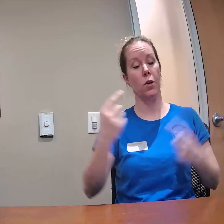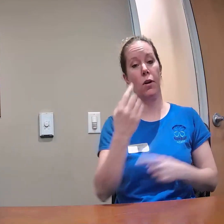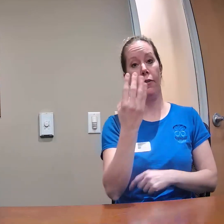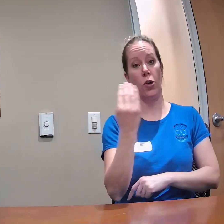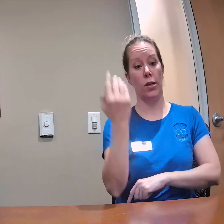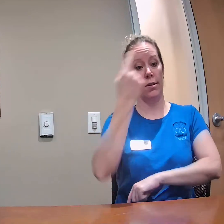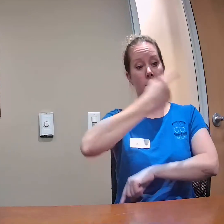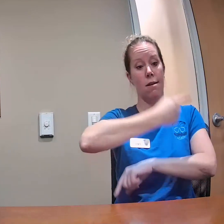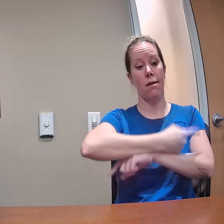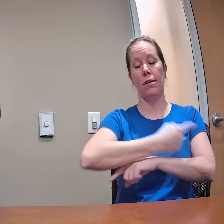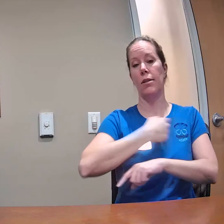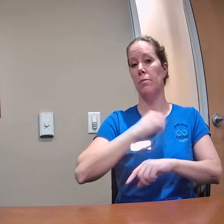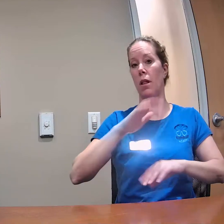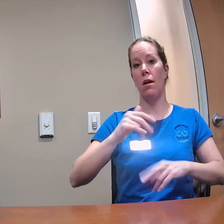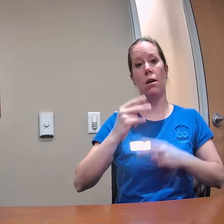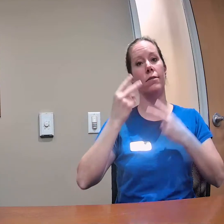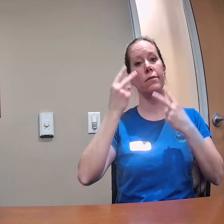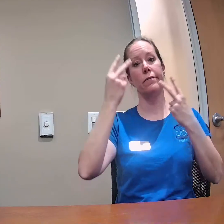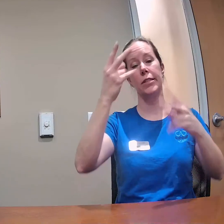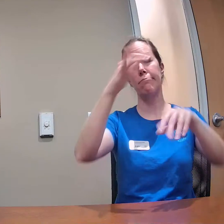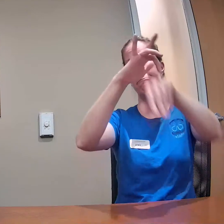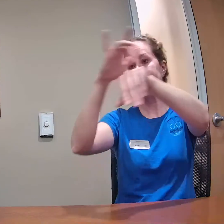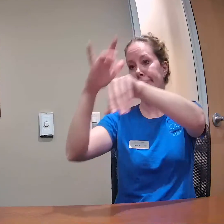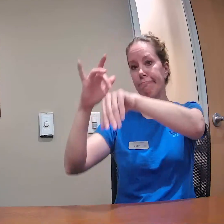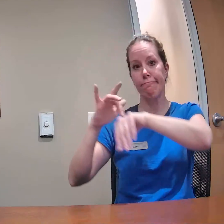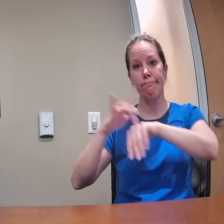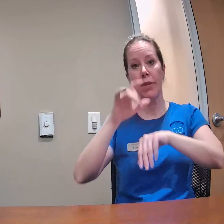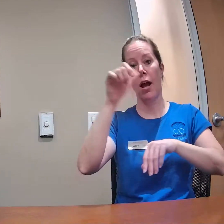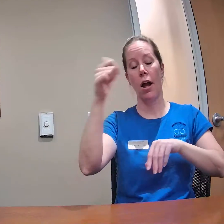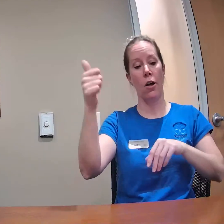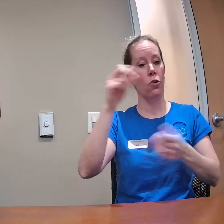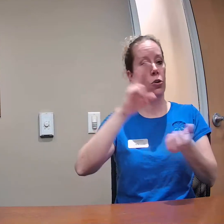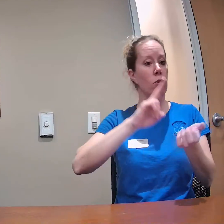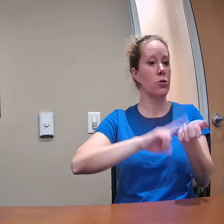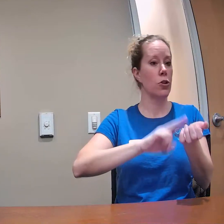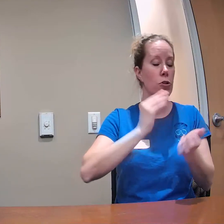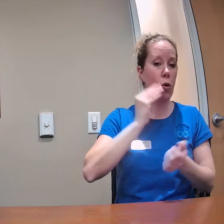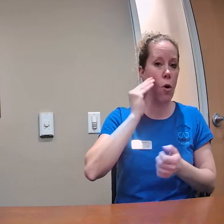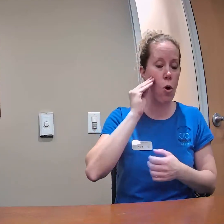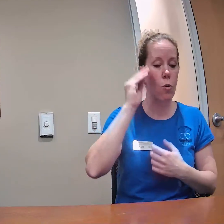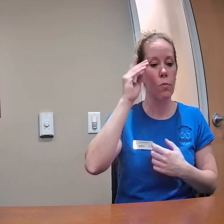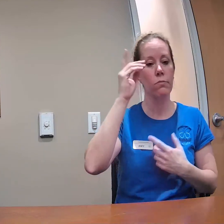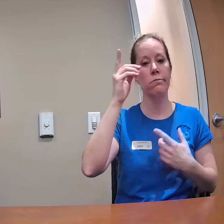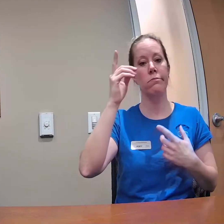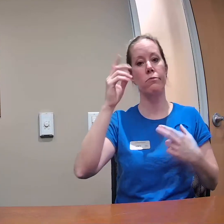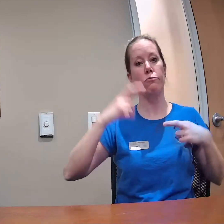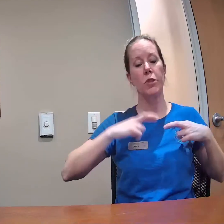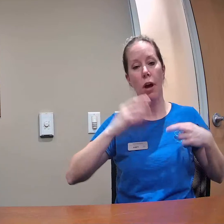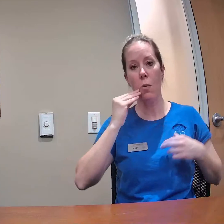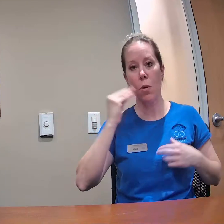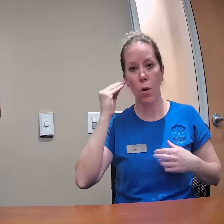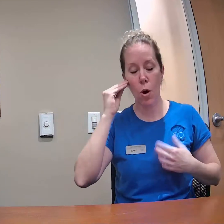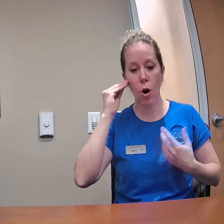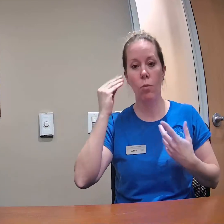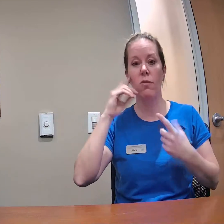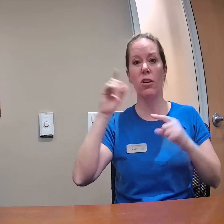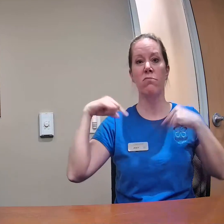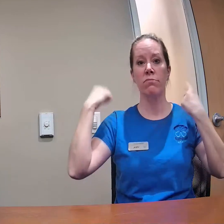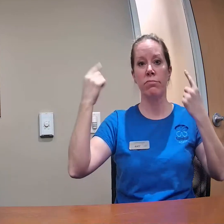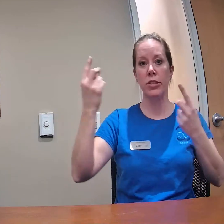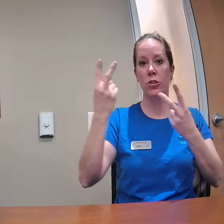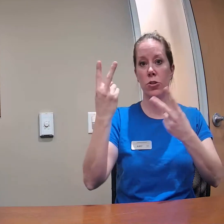days, they have not visited another home in an outbreak or a resident who is self-isolating or